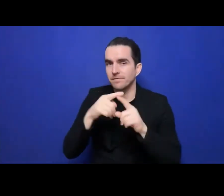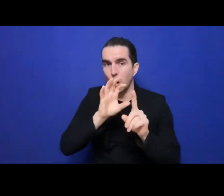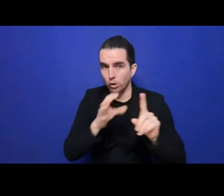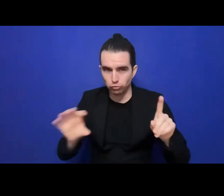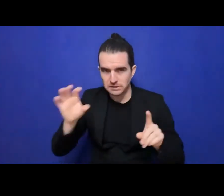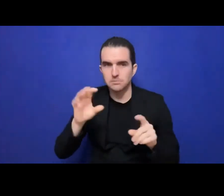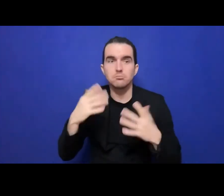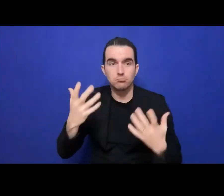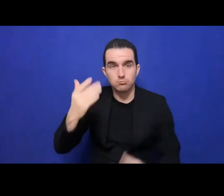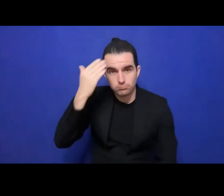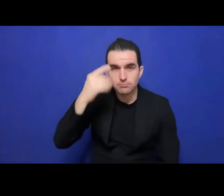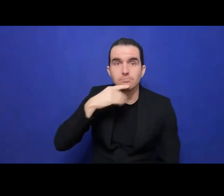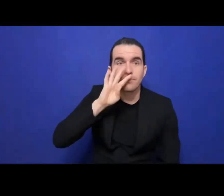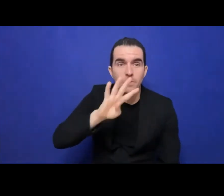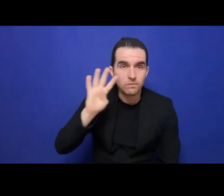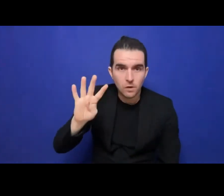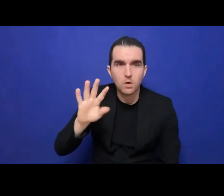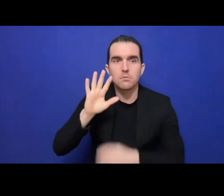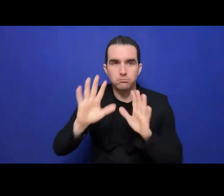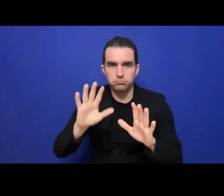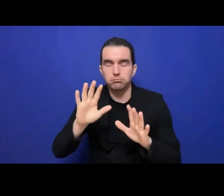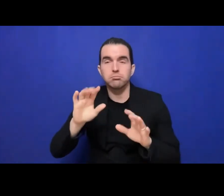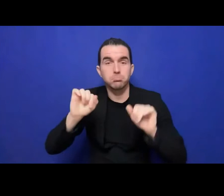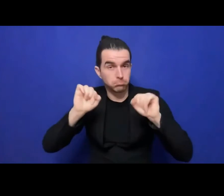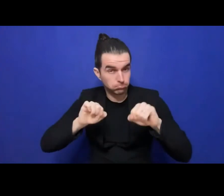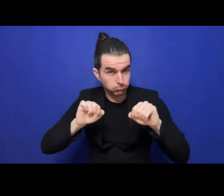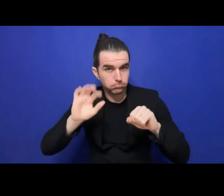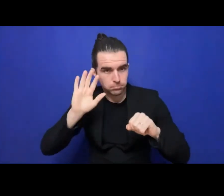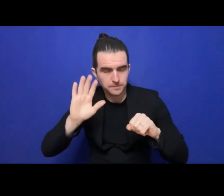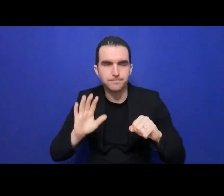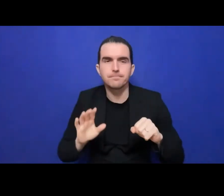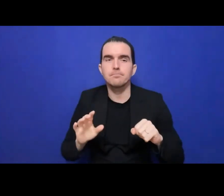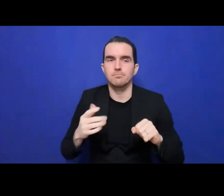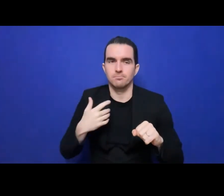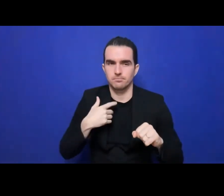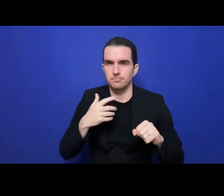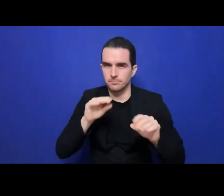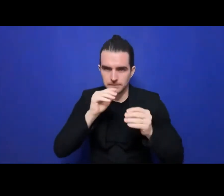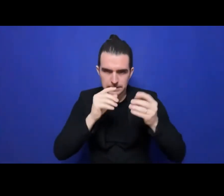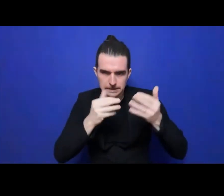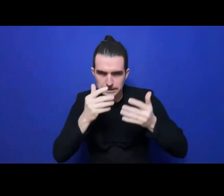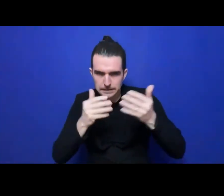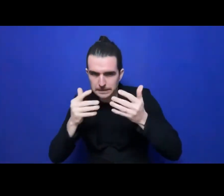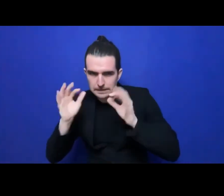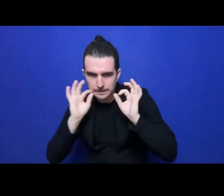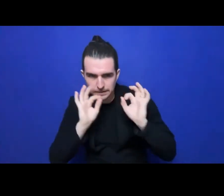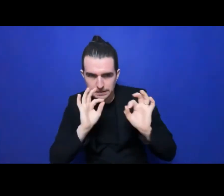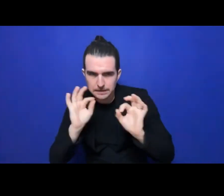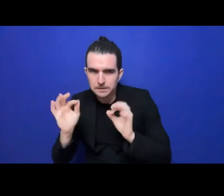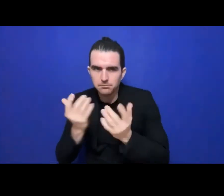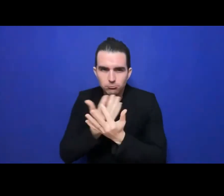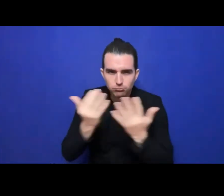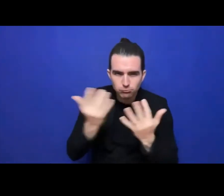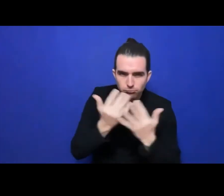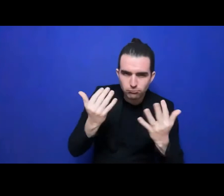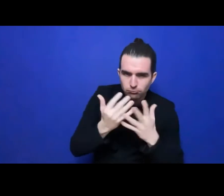of data in those countries, and 8 progress review dashboards on country commitments